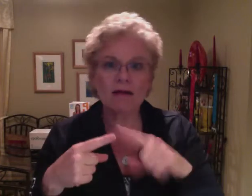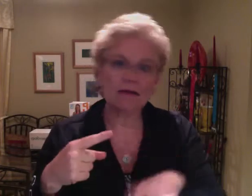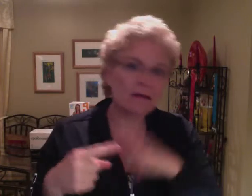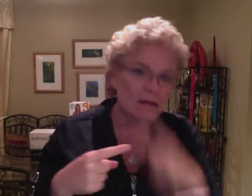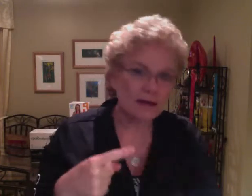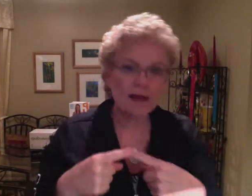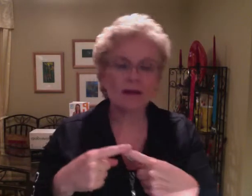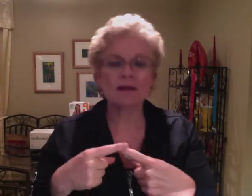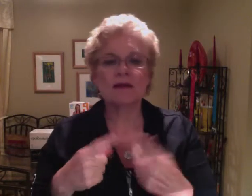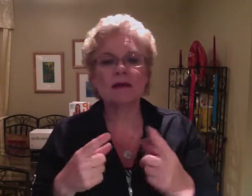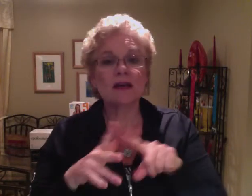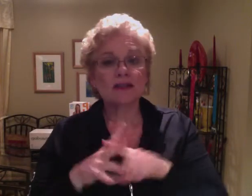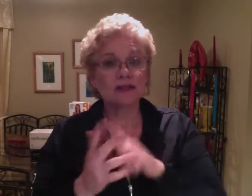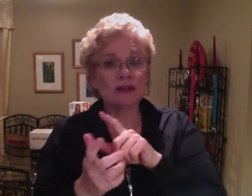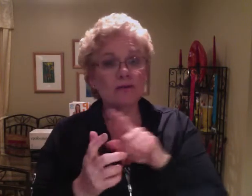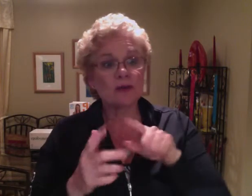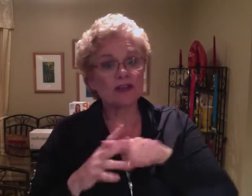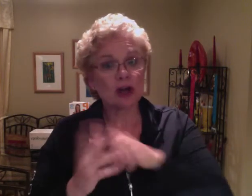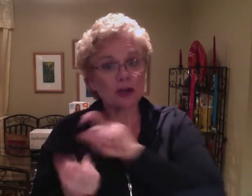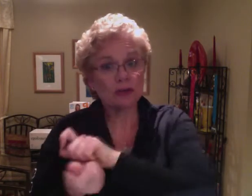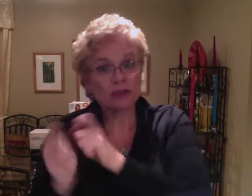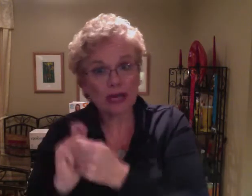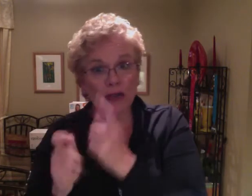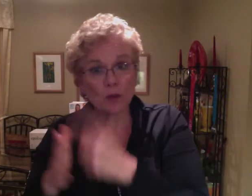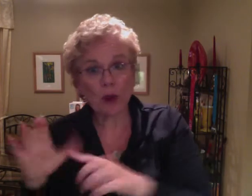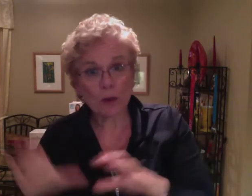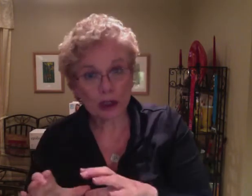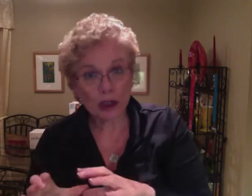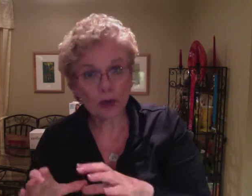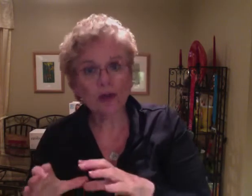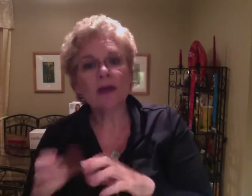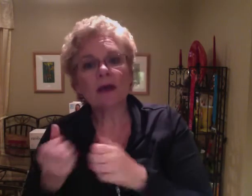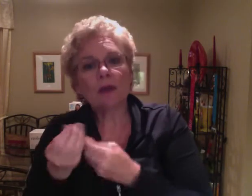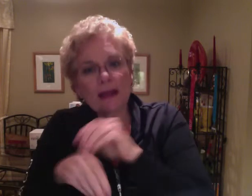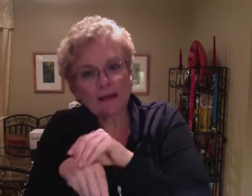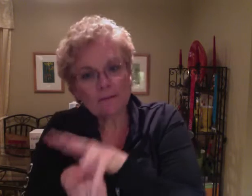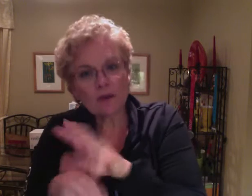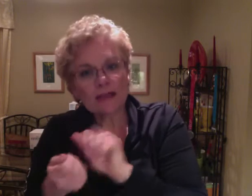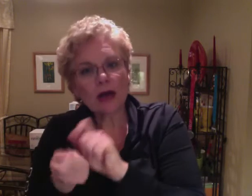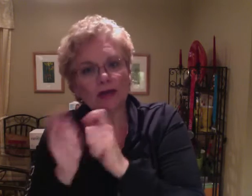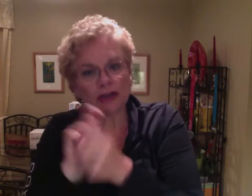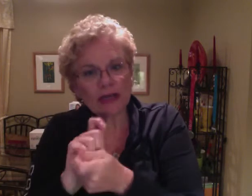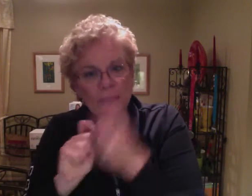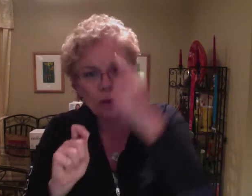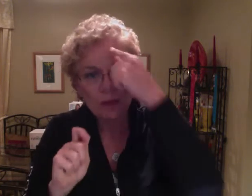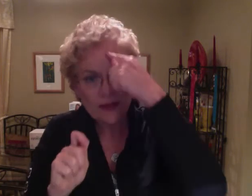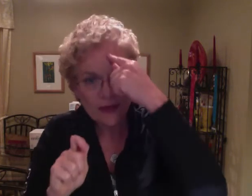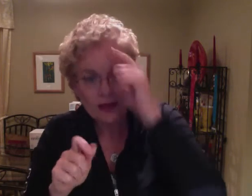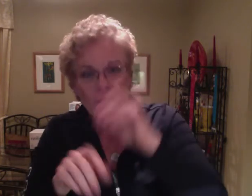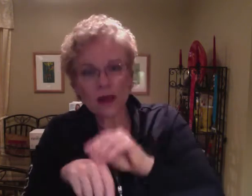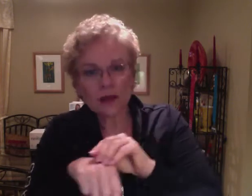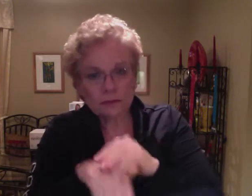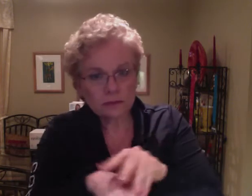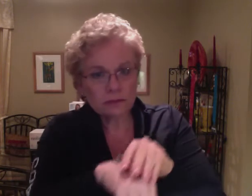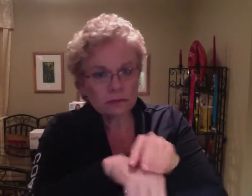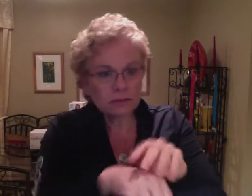we do. We're going to start to also change how we think, which is going to filter into another and filter into another. So there's a much bigger picture